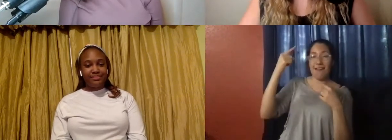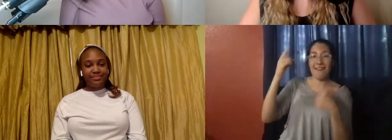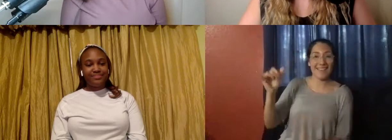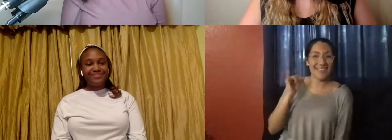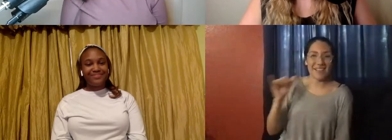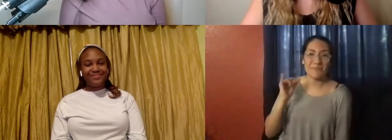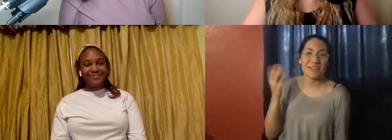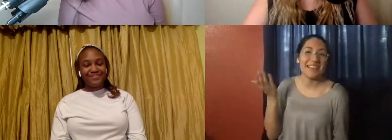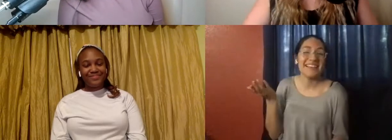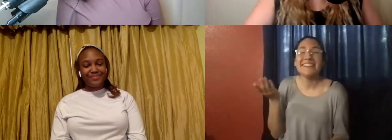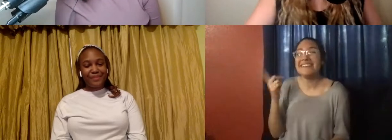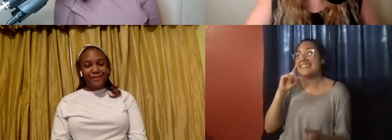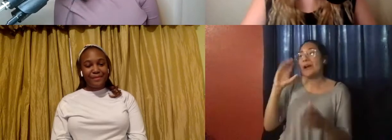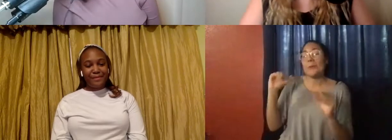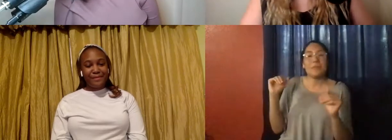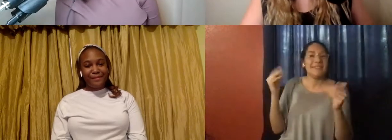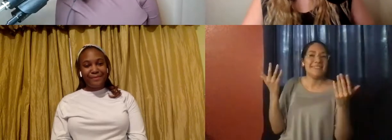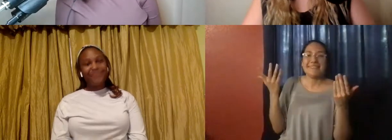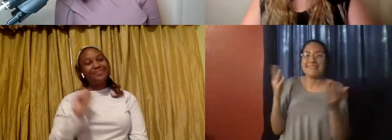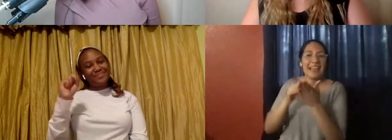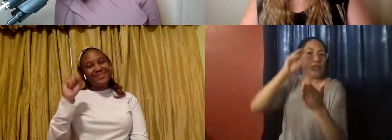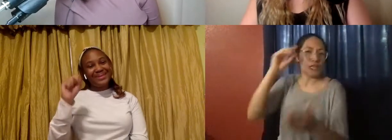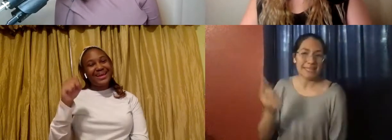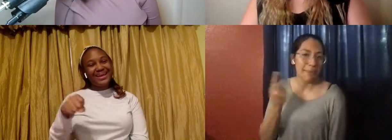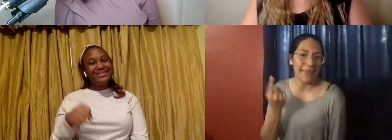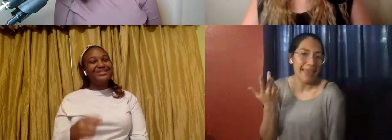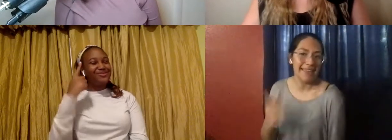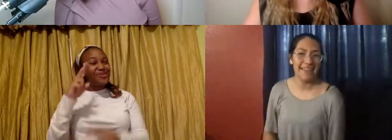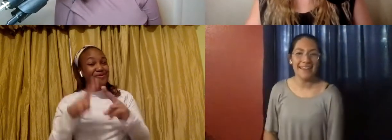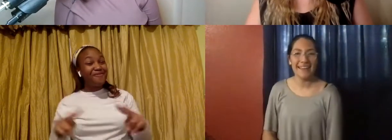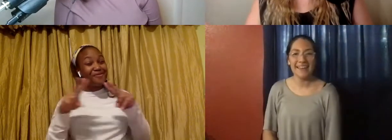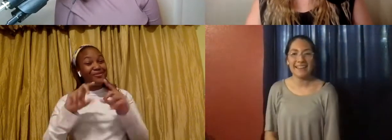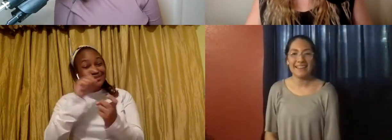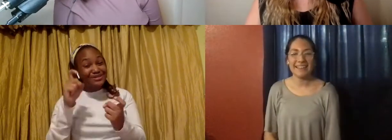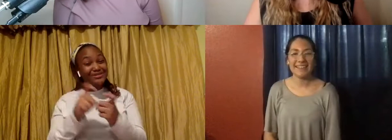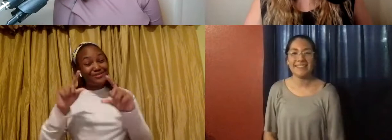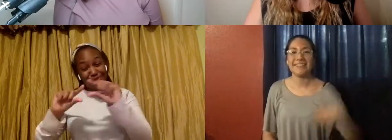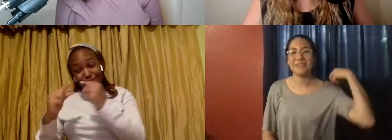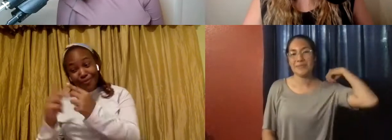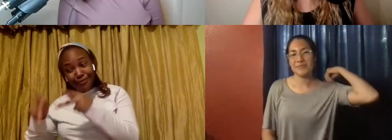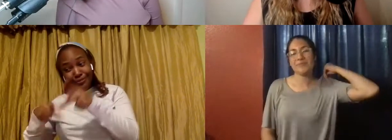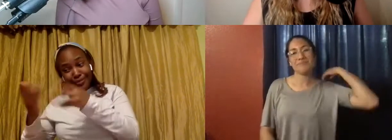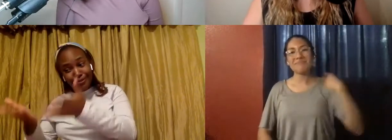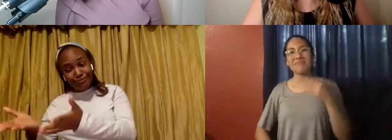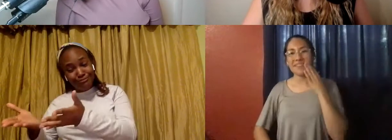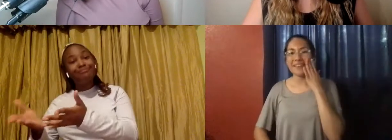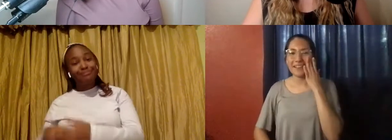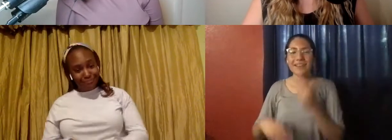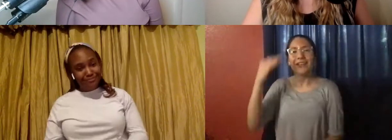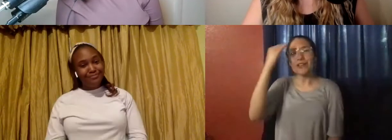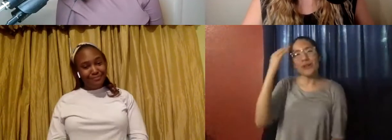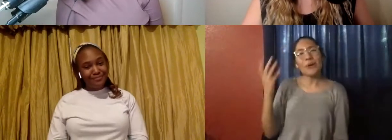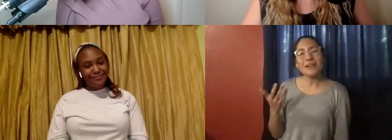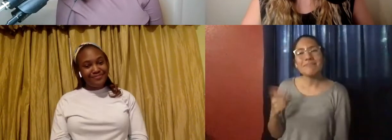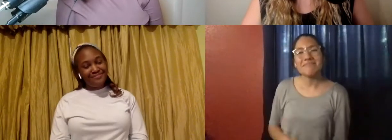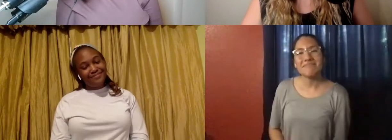this episode. Yeah, this is for a very specific group of people. You know what? I feel like